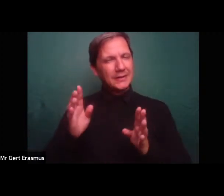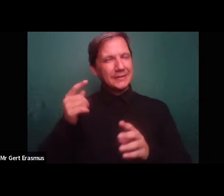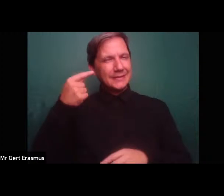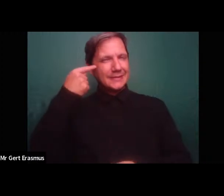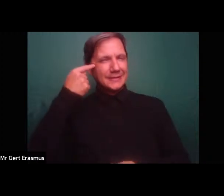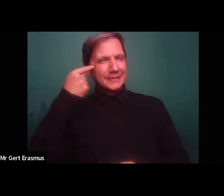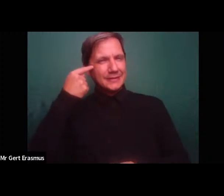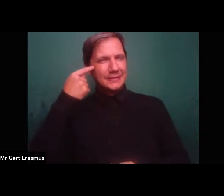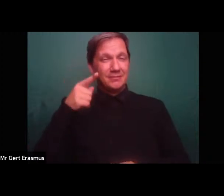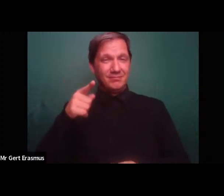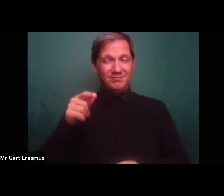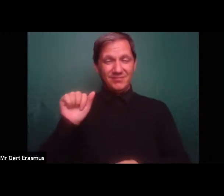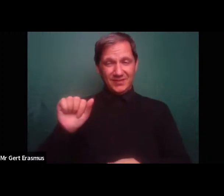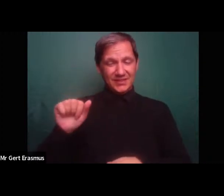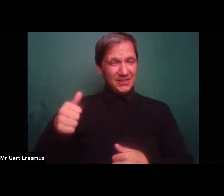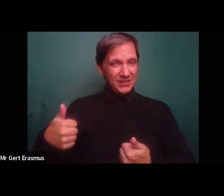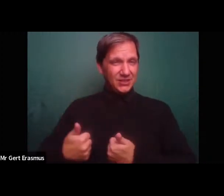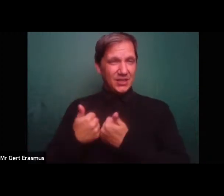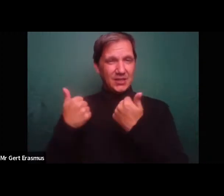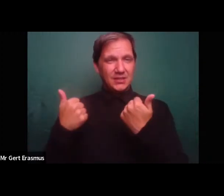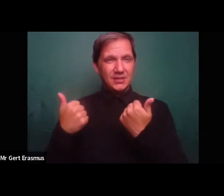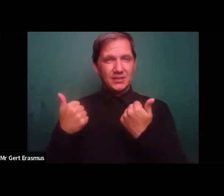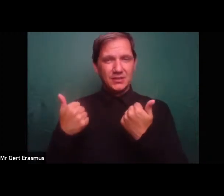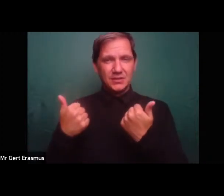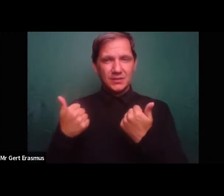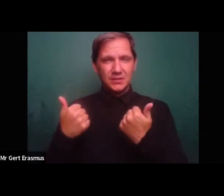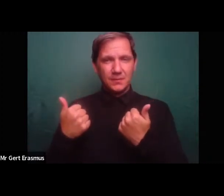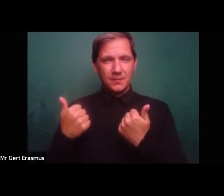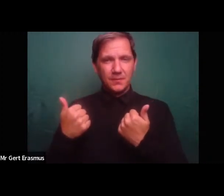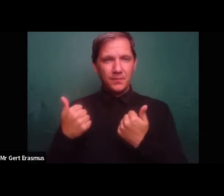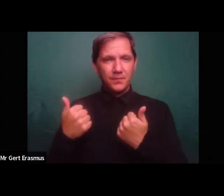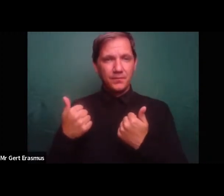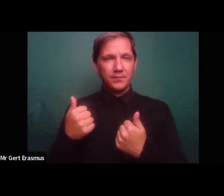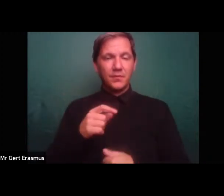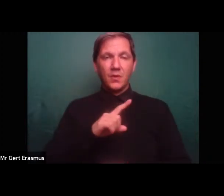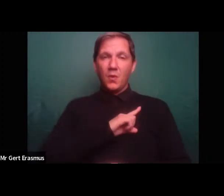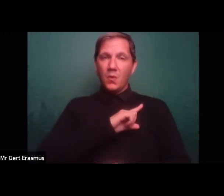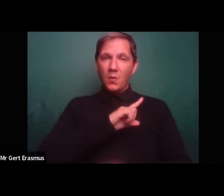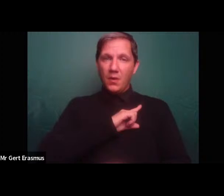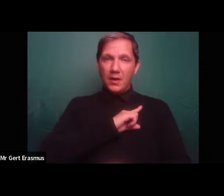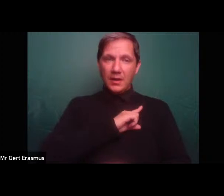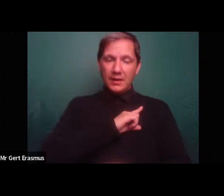our learners, load shedding. Because of the challenges